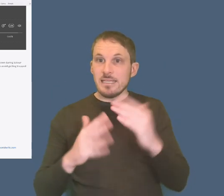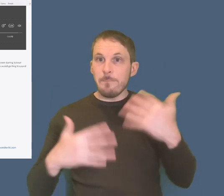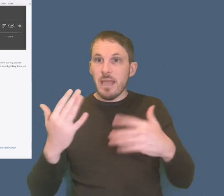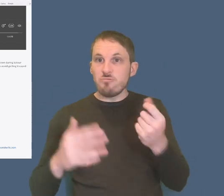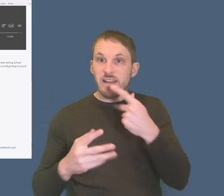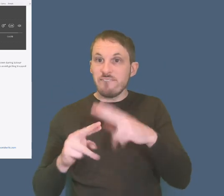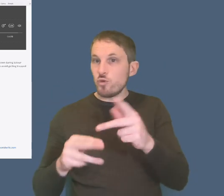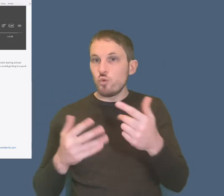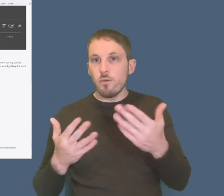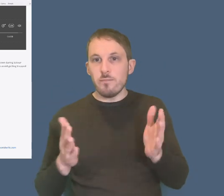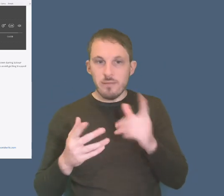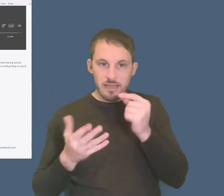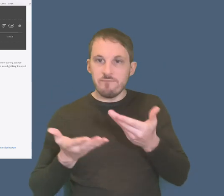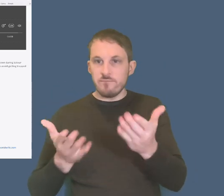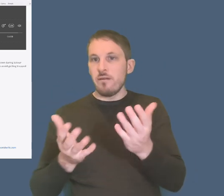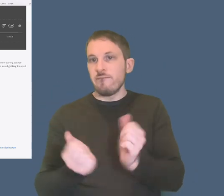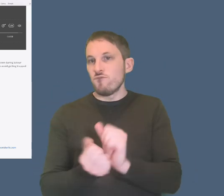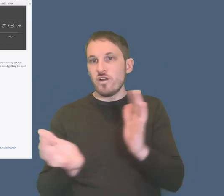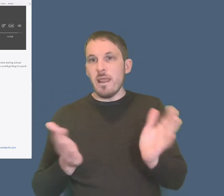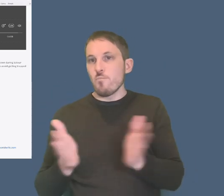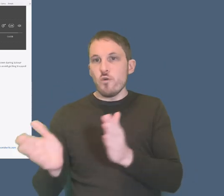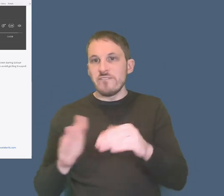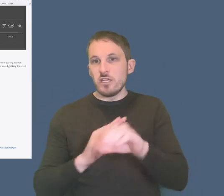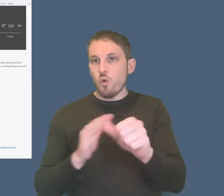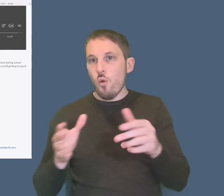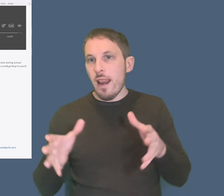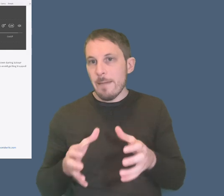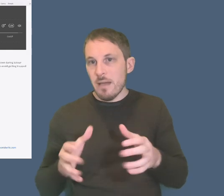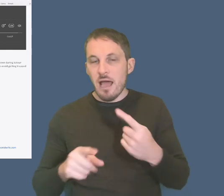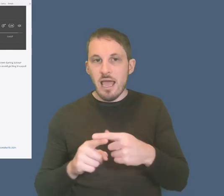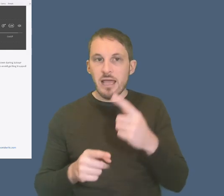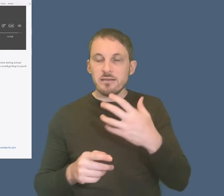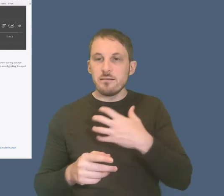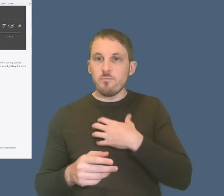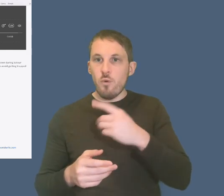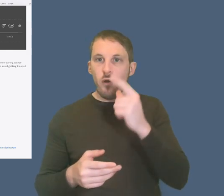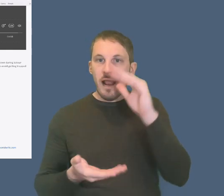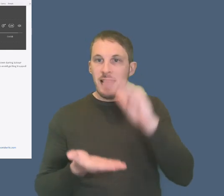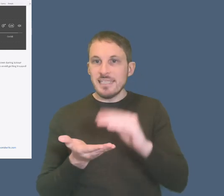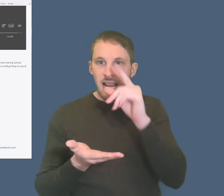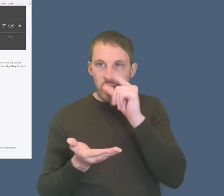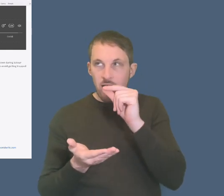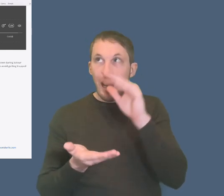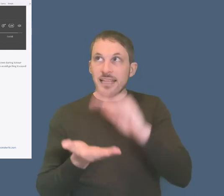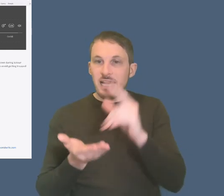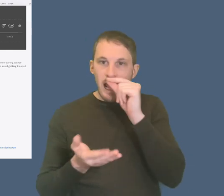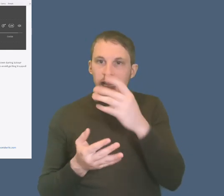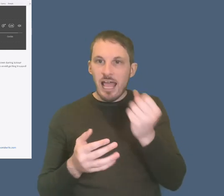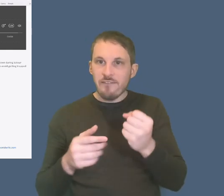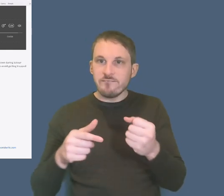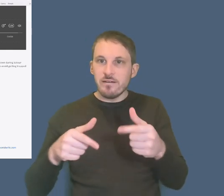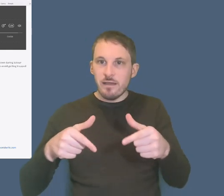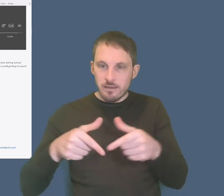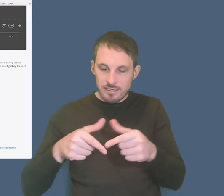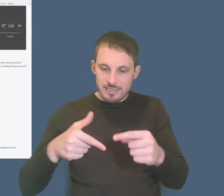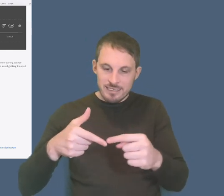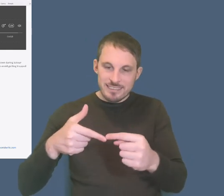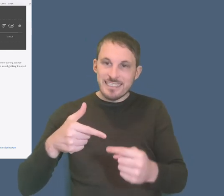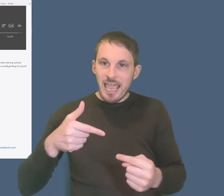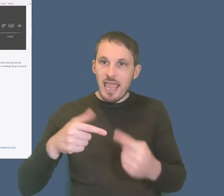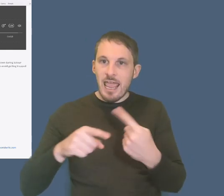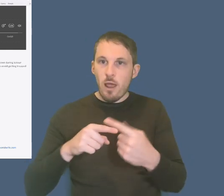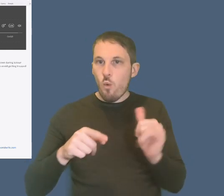you move freely in labor. You're also less likely to sustain a perineal tear and significantly less likely to receive